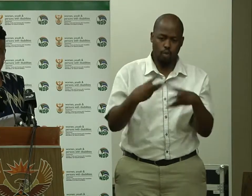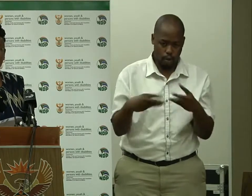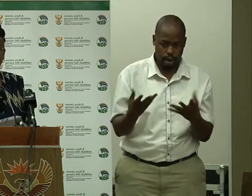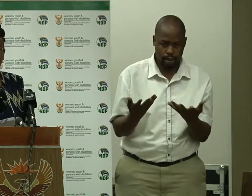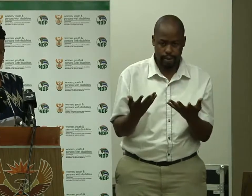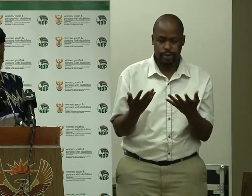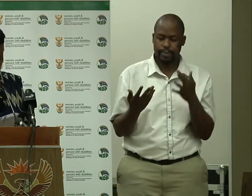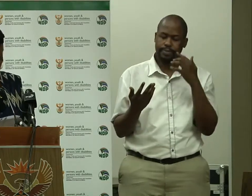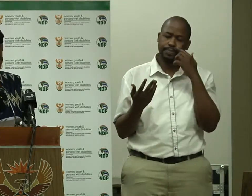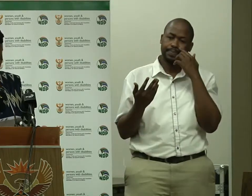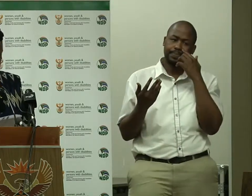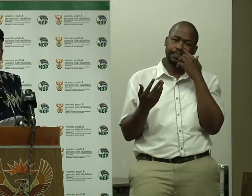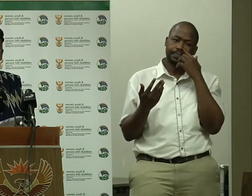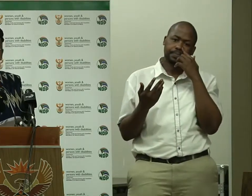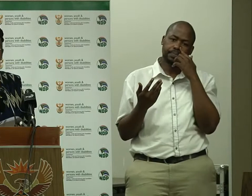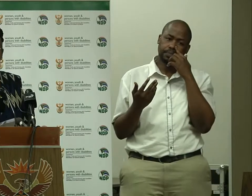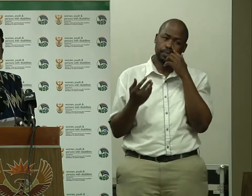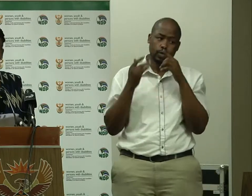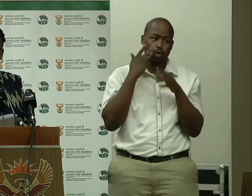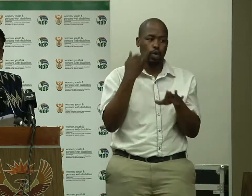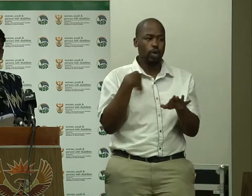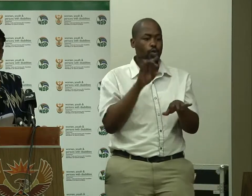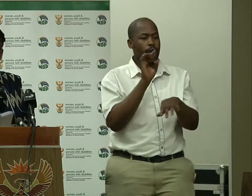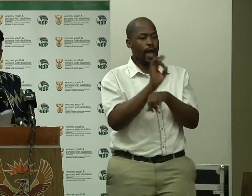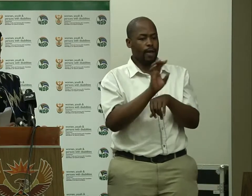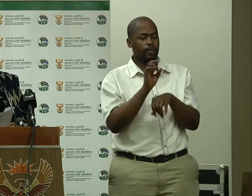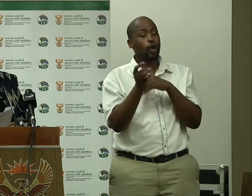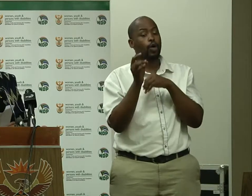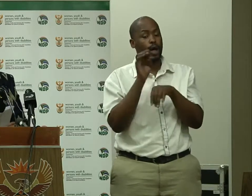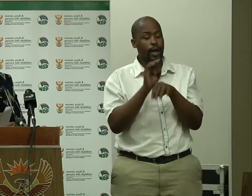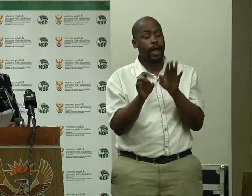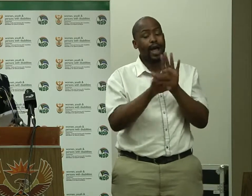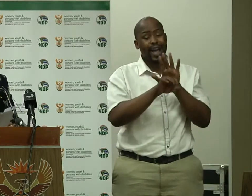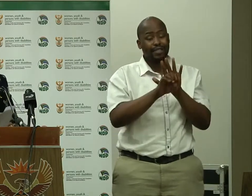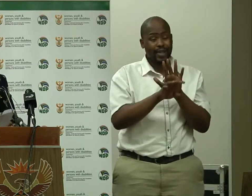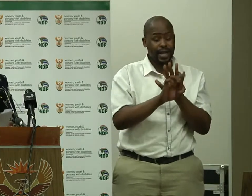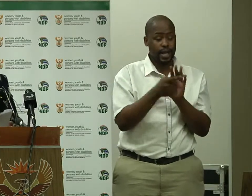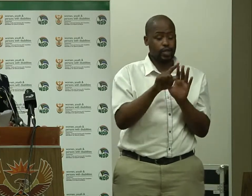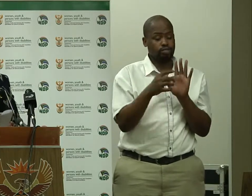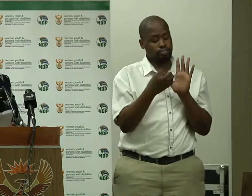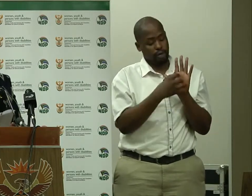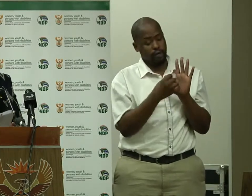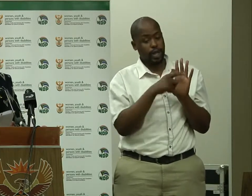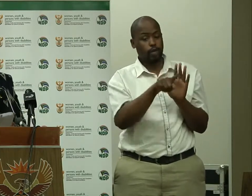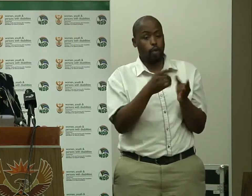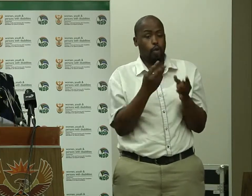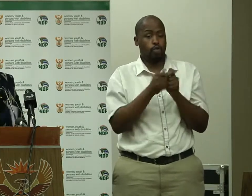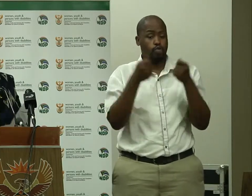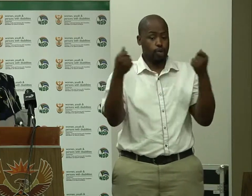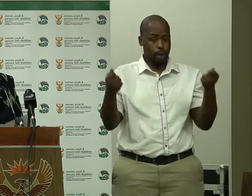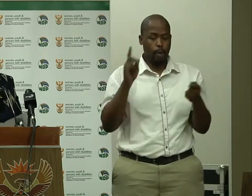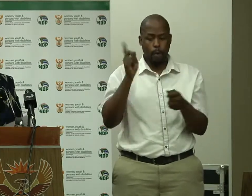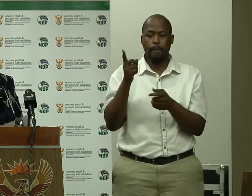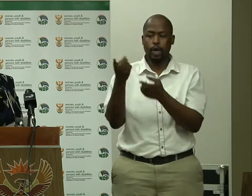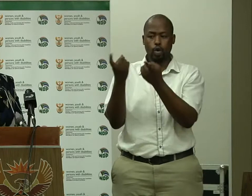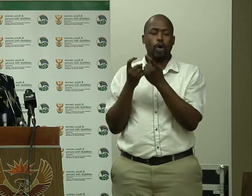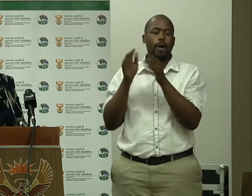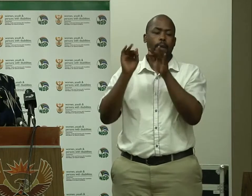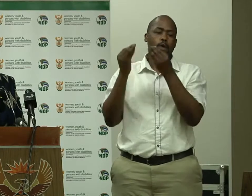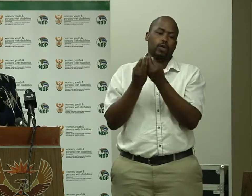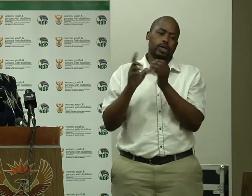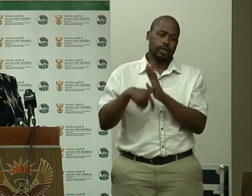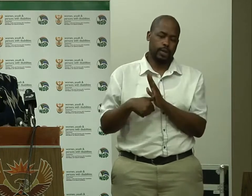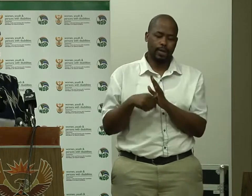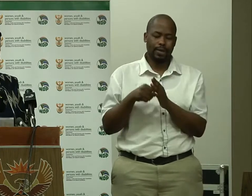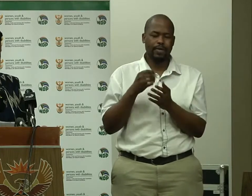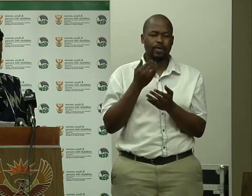when we advertise, we need to specifically call persons with disabilities. Please be a sister.